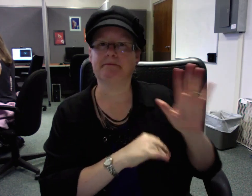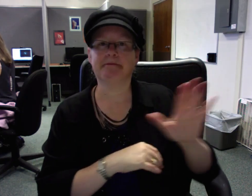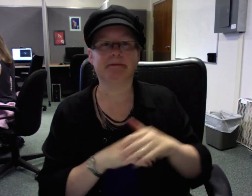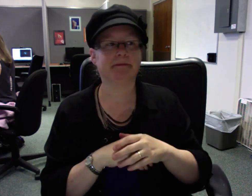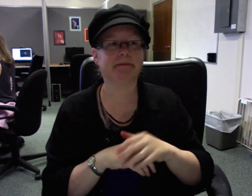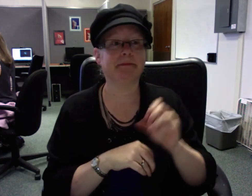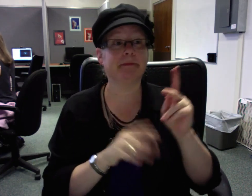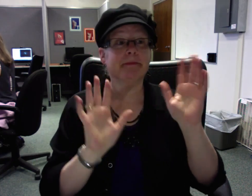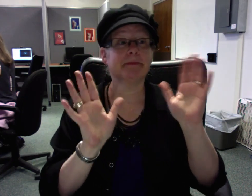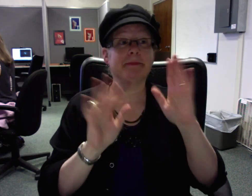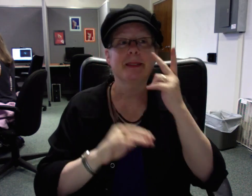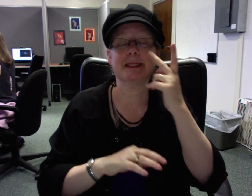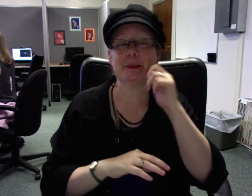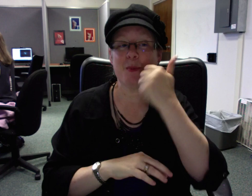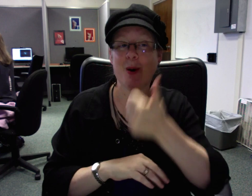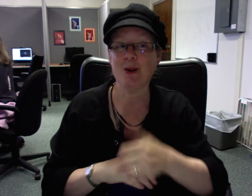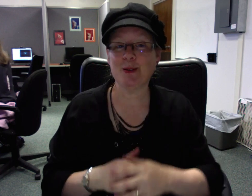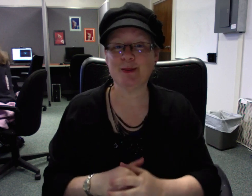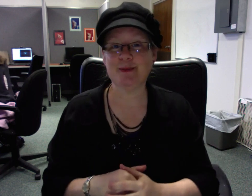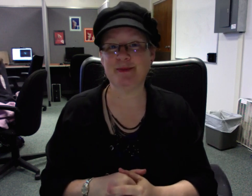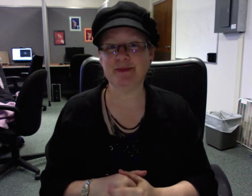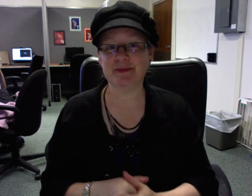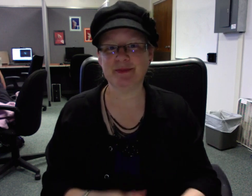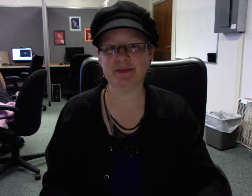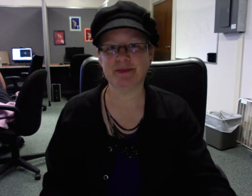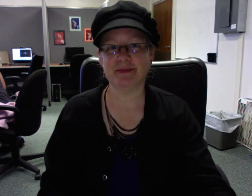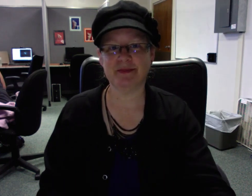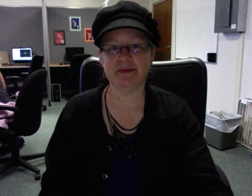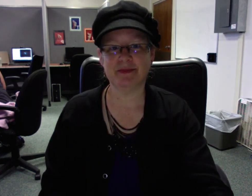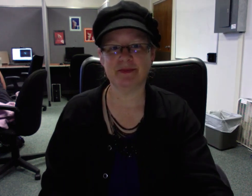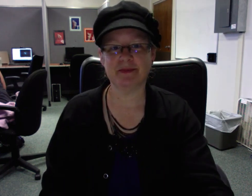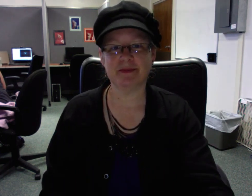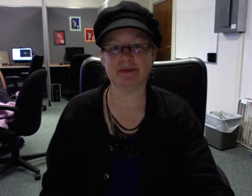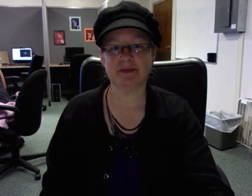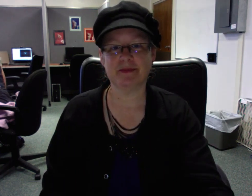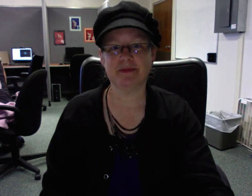I have an announcement. Quiet down, please. This applies to a couple of you.